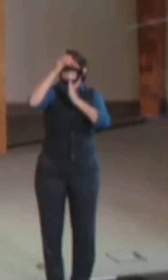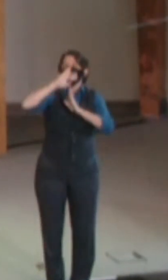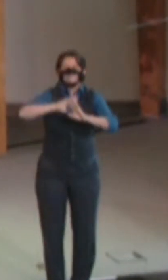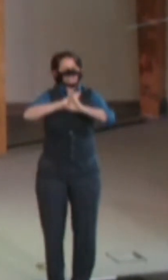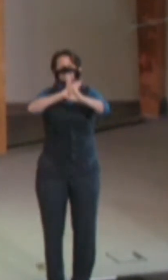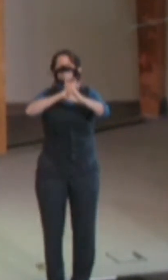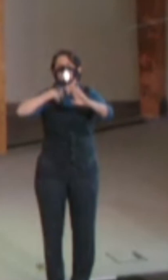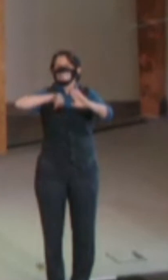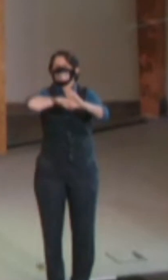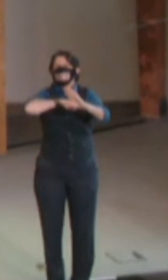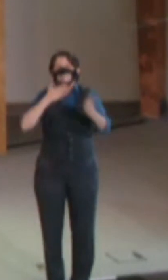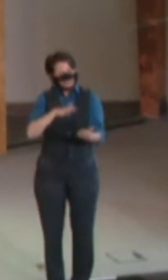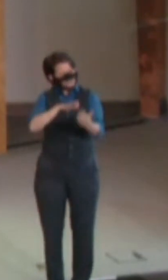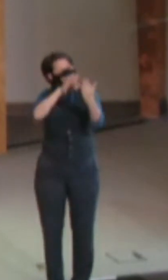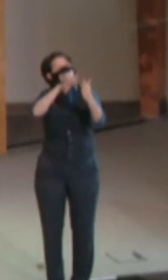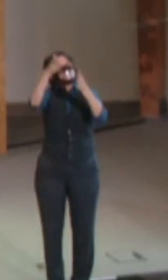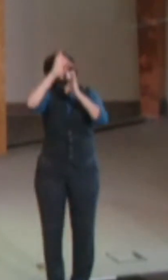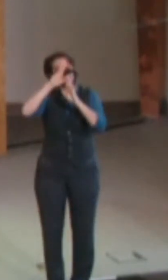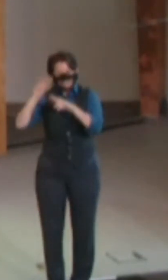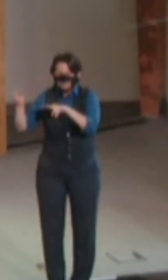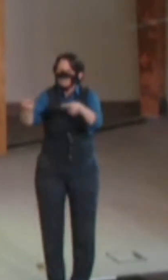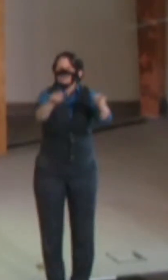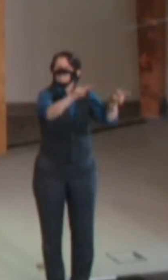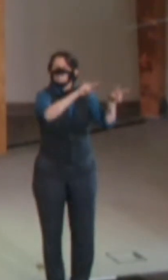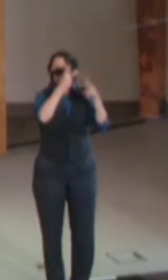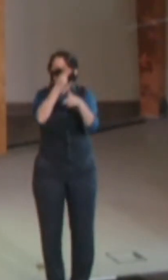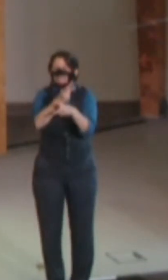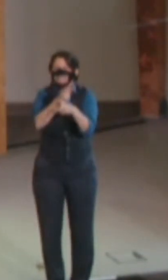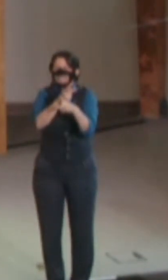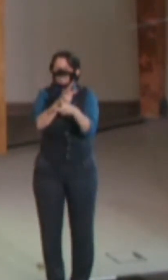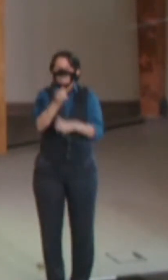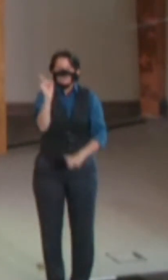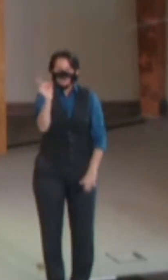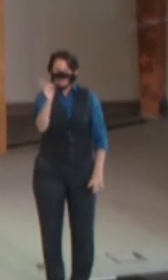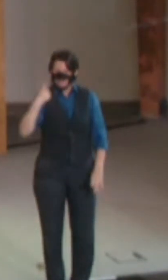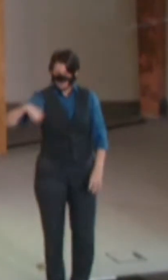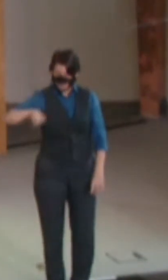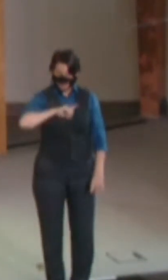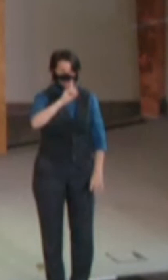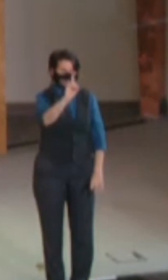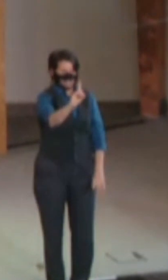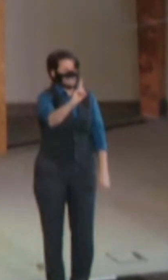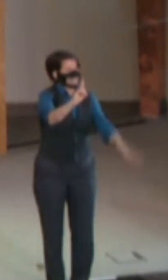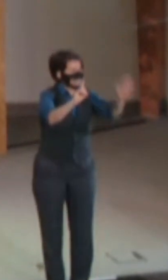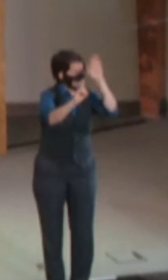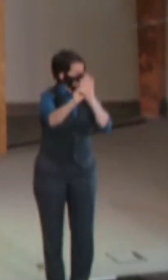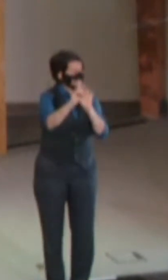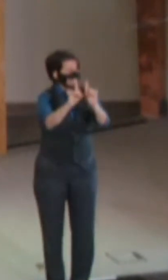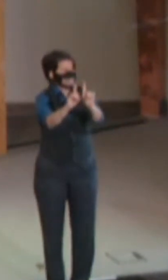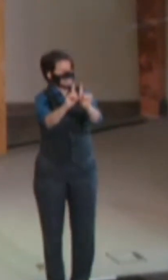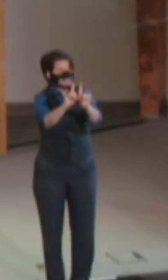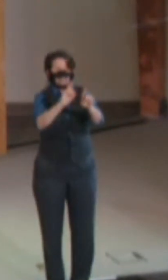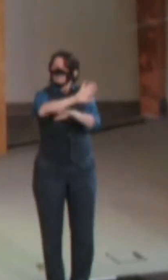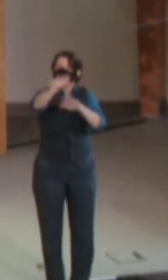of God protects us. The presence of God watches over us. Wherever we are, God